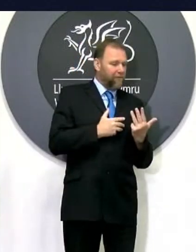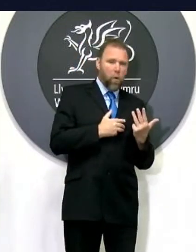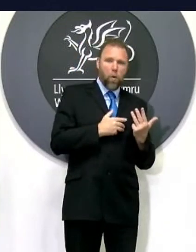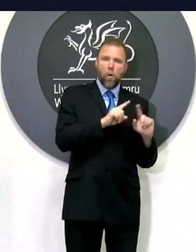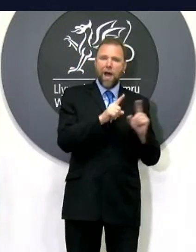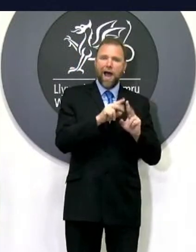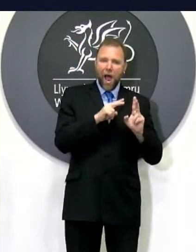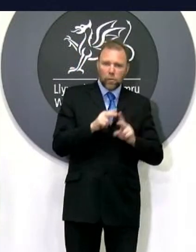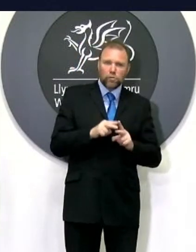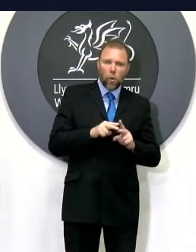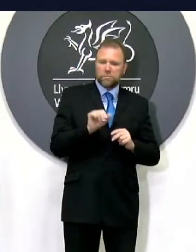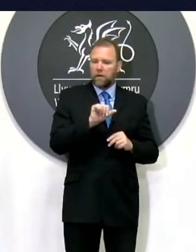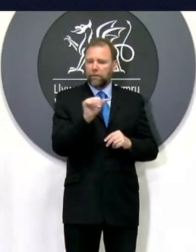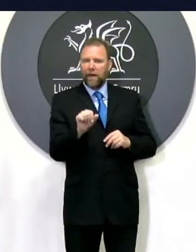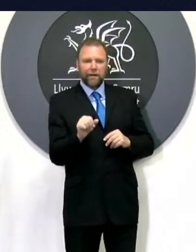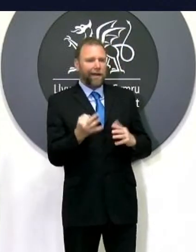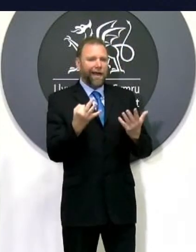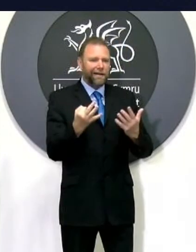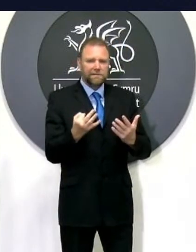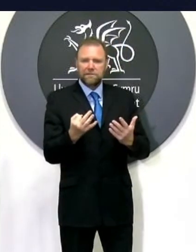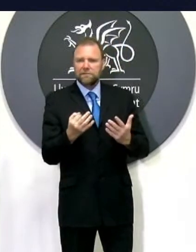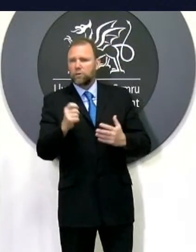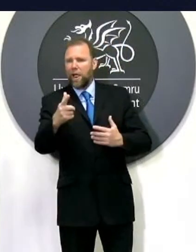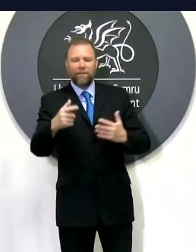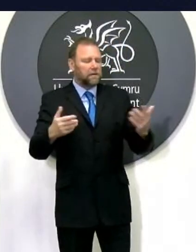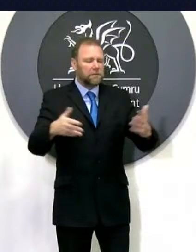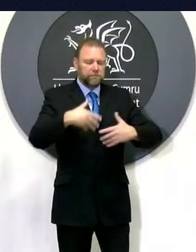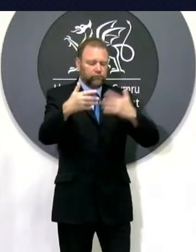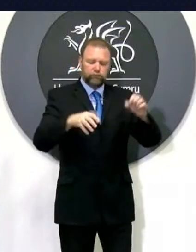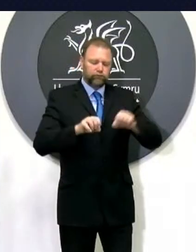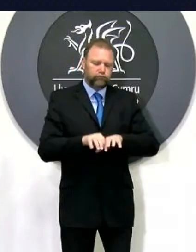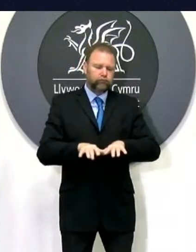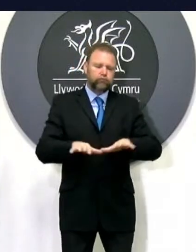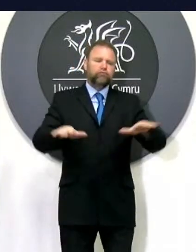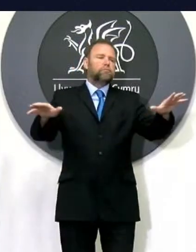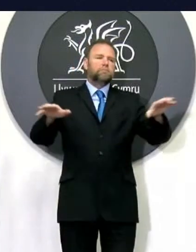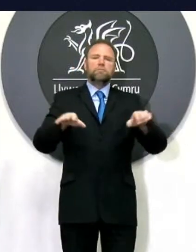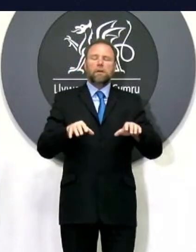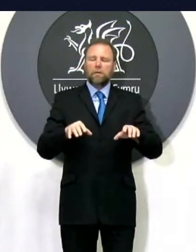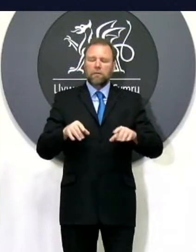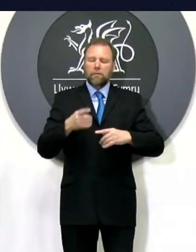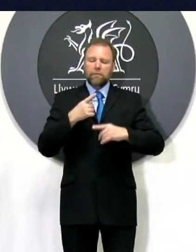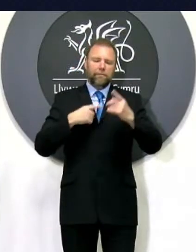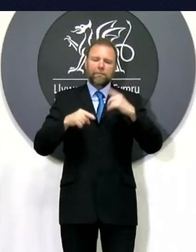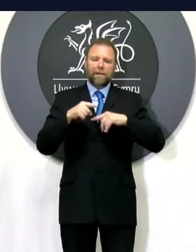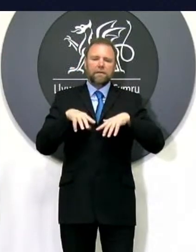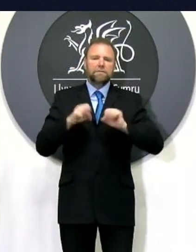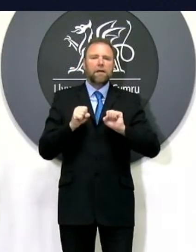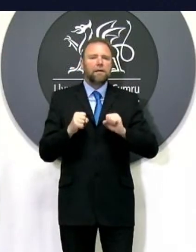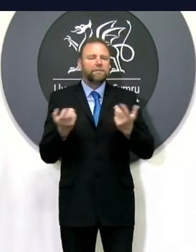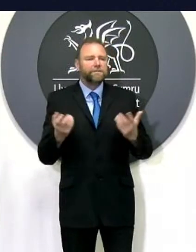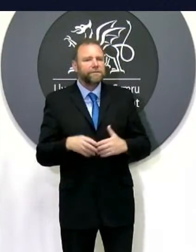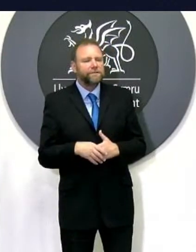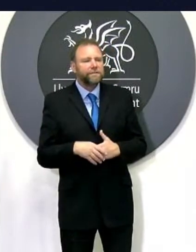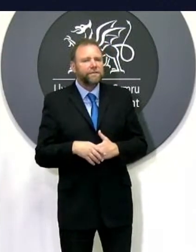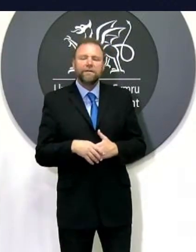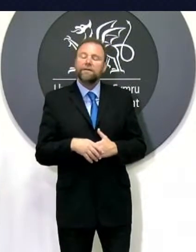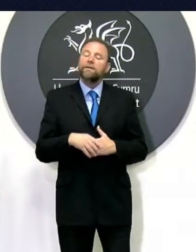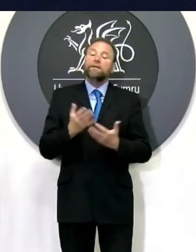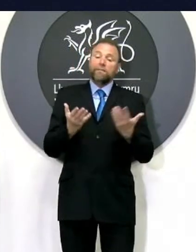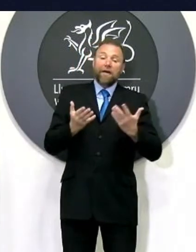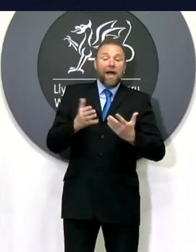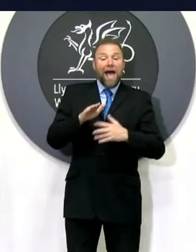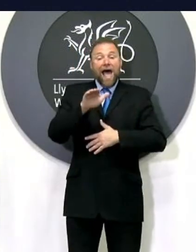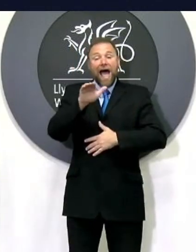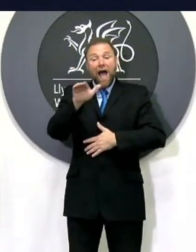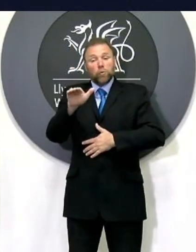virus is spreading, it can get into exponential growth, and we can be back where we started. So, to be fair, outdoors is safer than indoors at